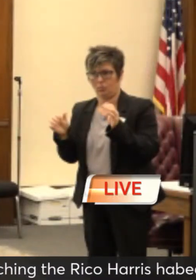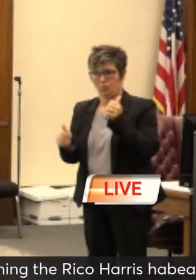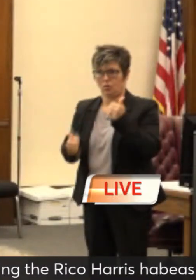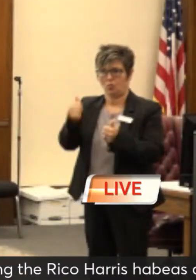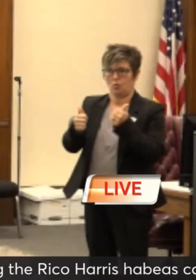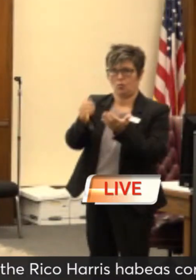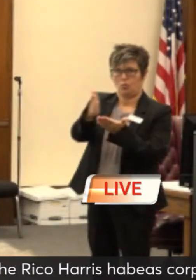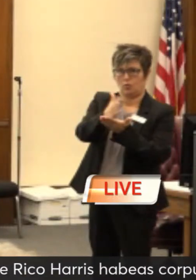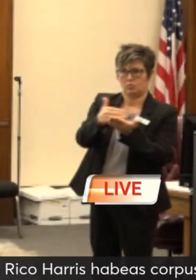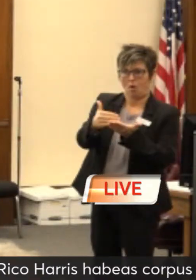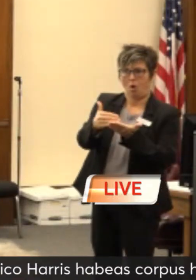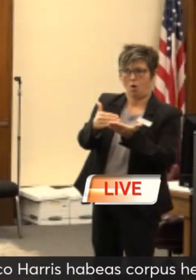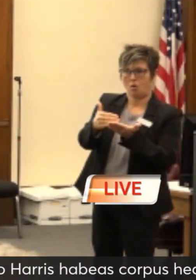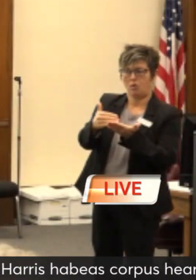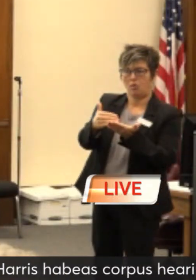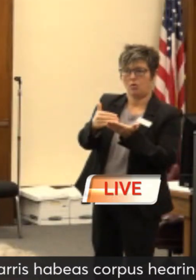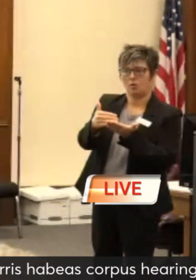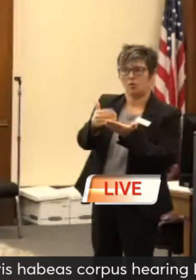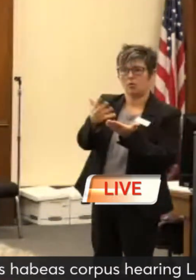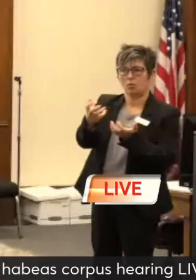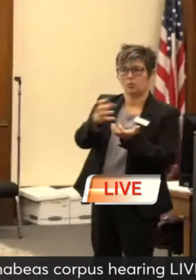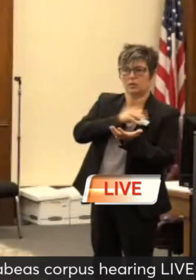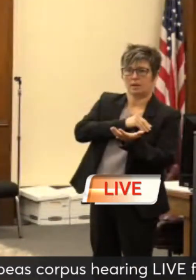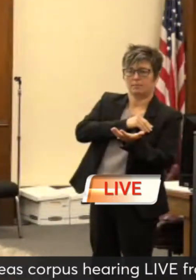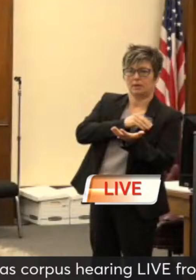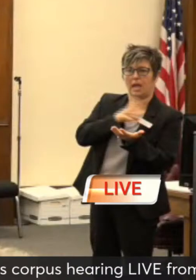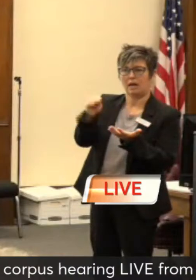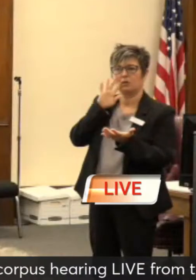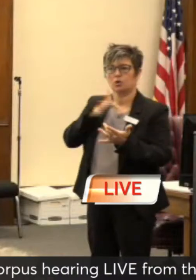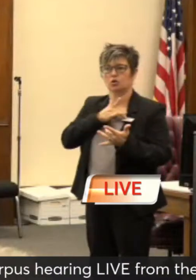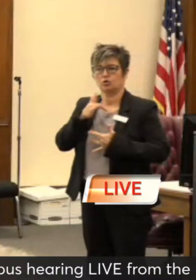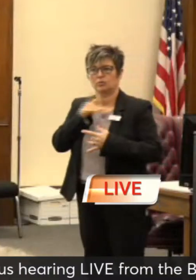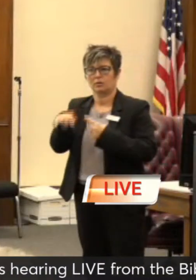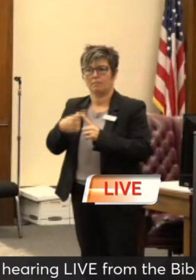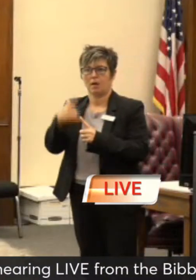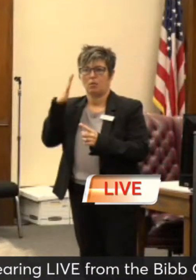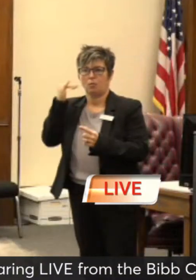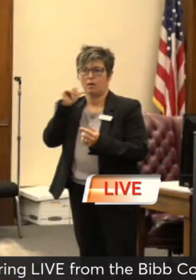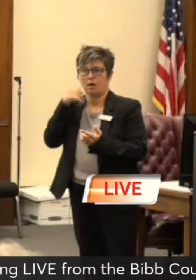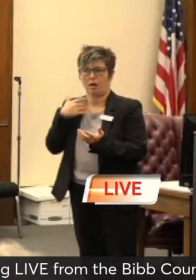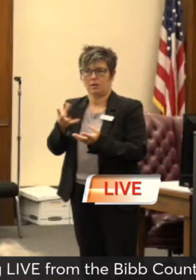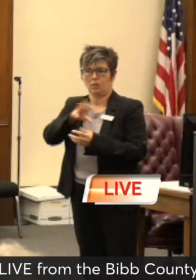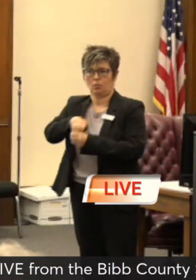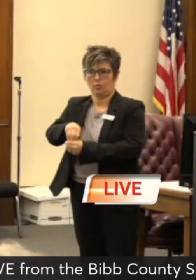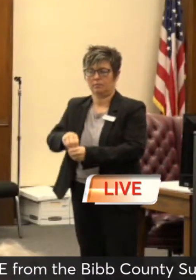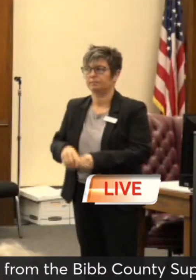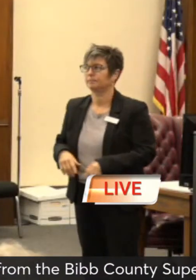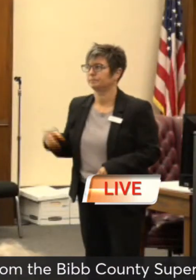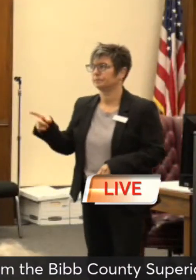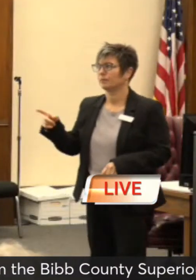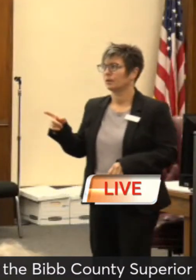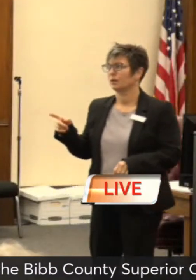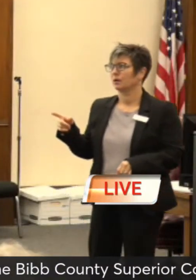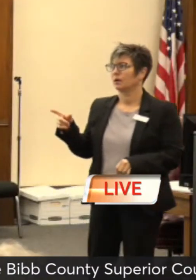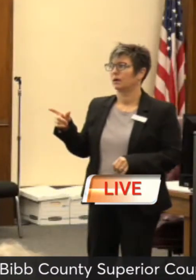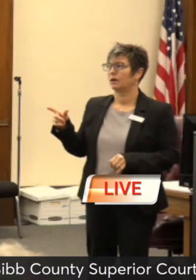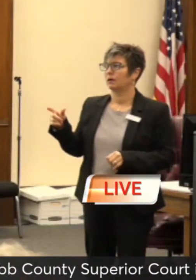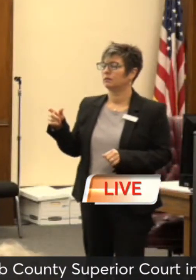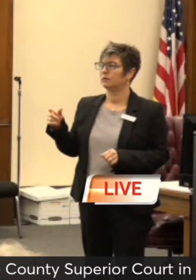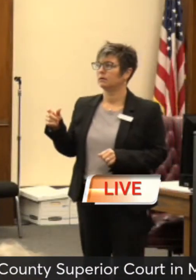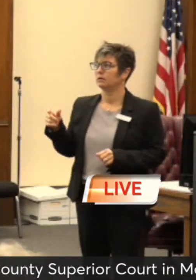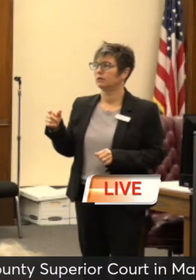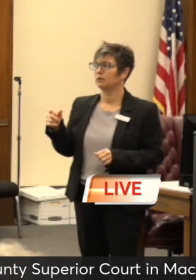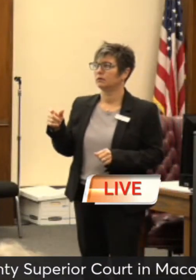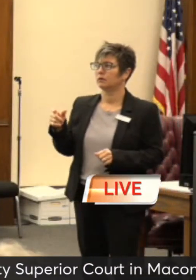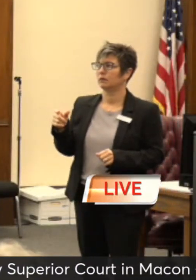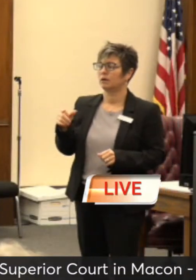what you're concerned about and the reasons for. Yes, and we would submit, Your Honor, that every component of the affidavit and accompanying report that